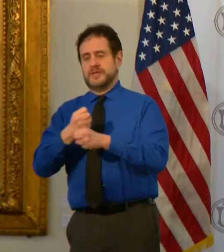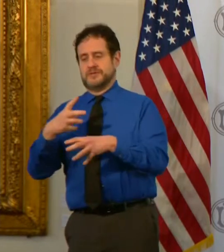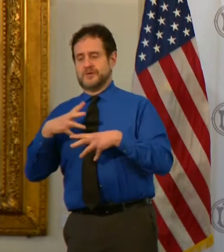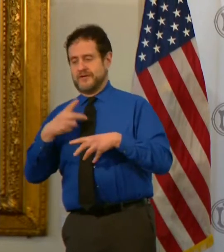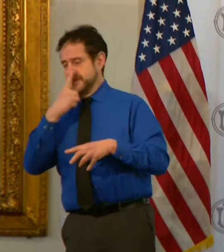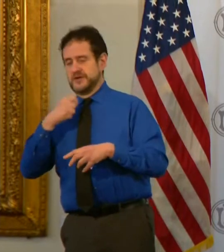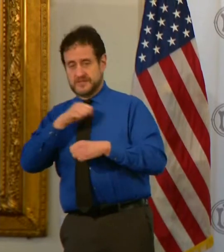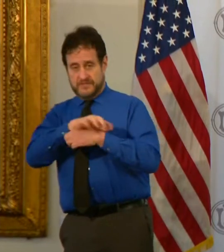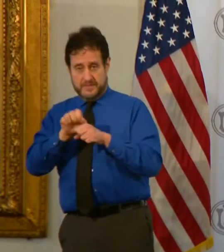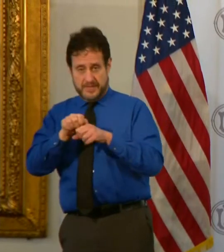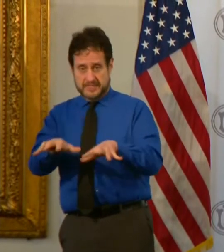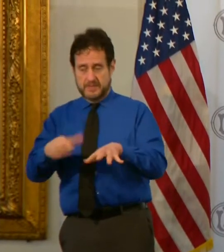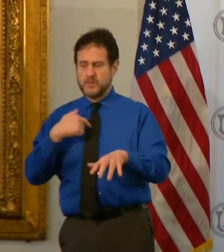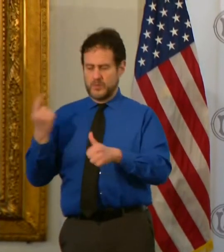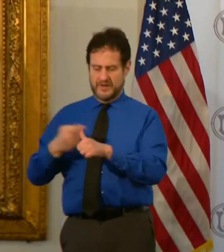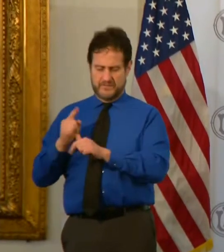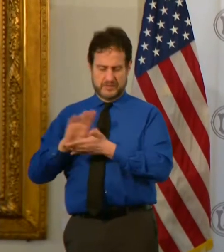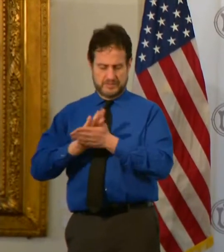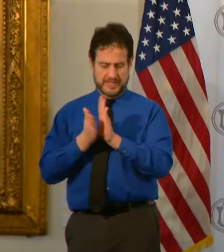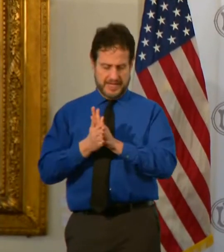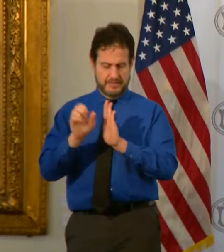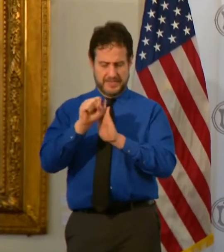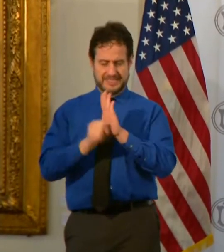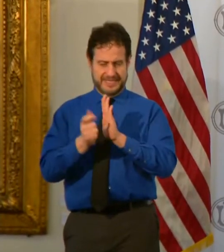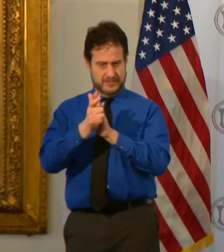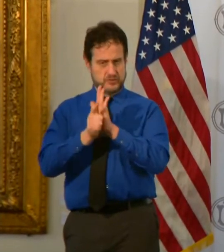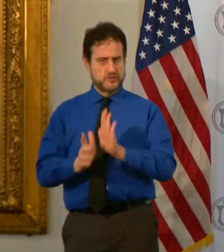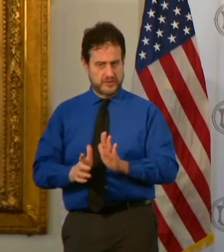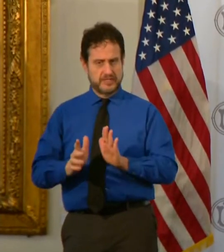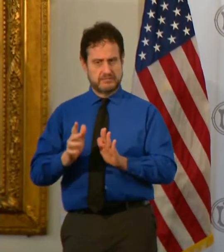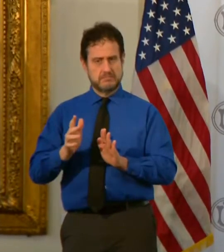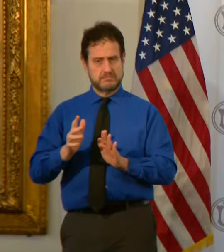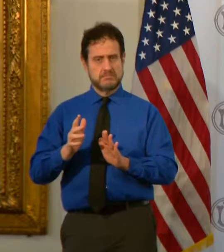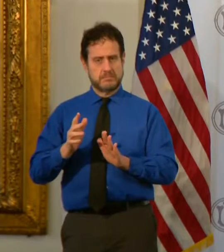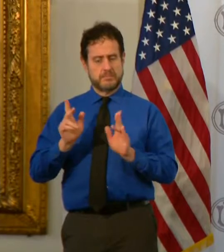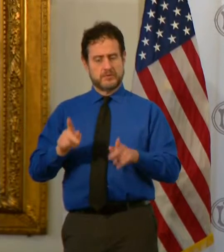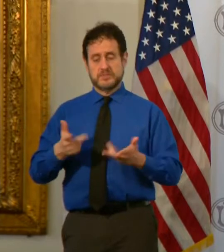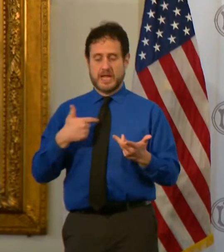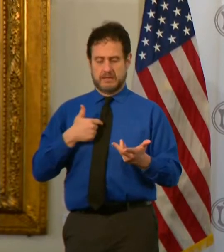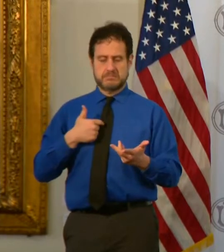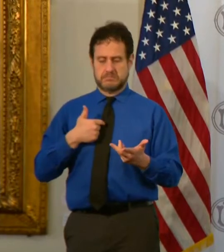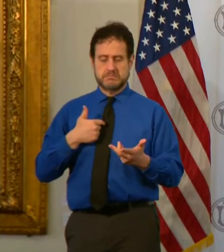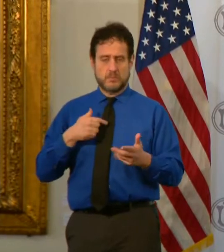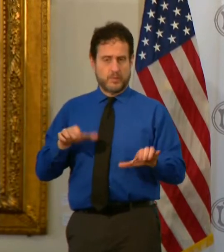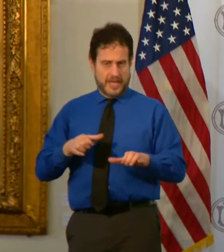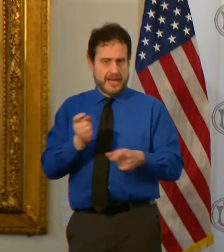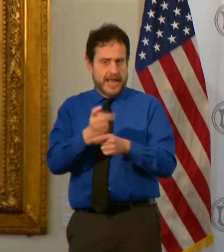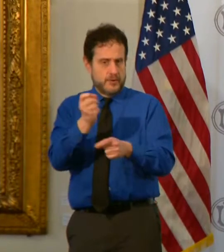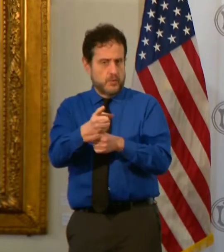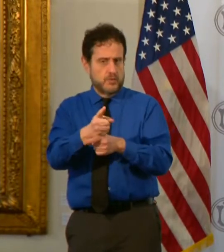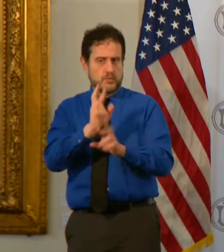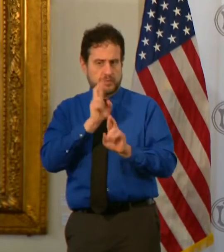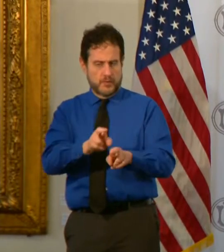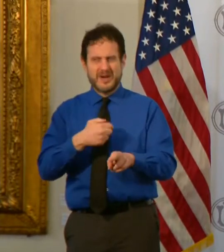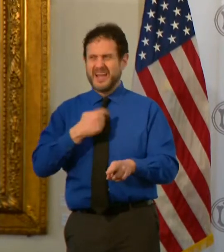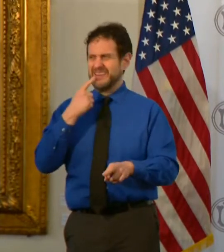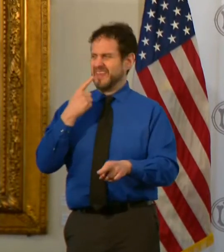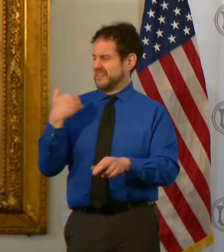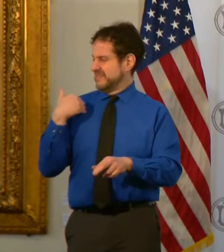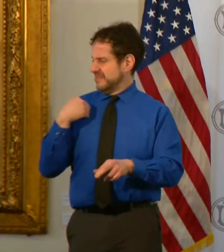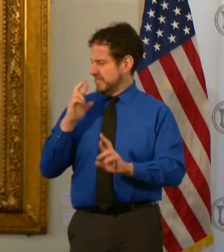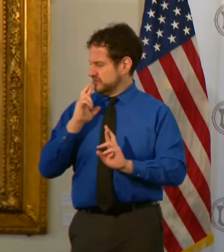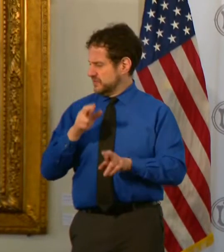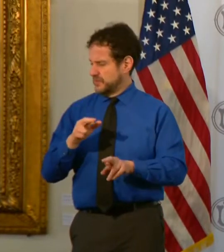first came into office, we did an annual report of our data to be able to show folks what we are doing. I think the last report, I'm looking